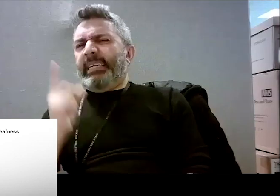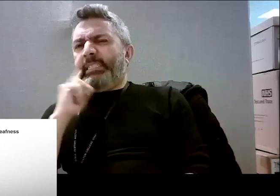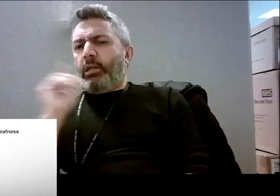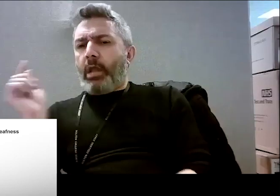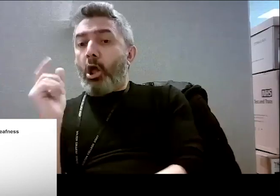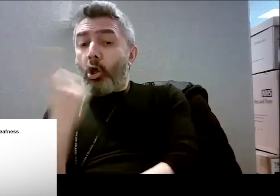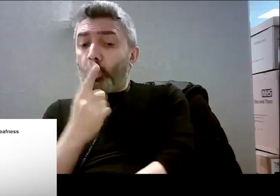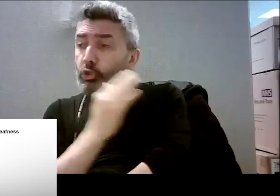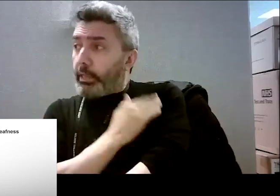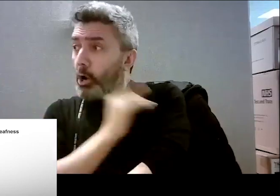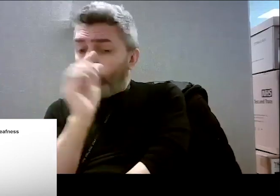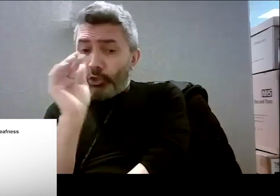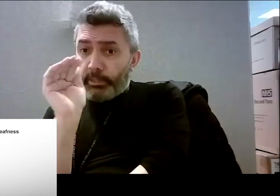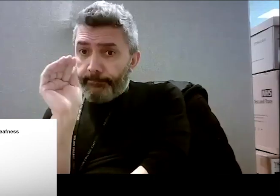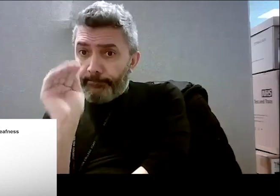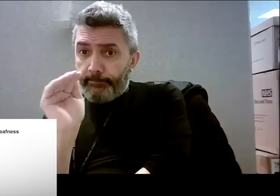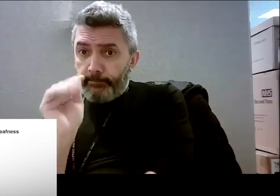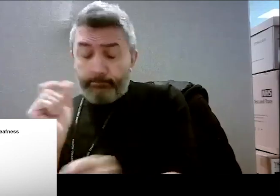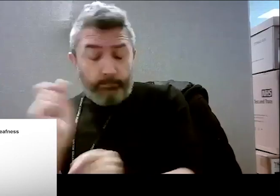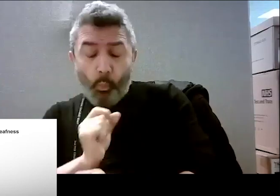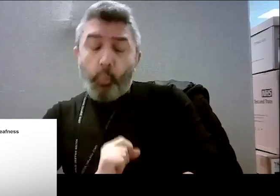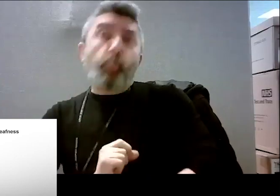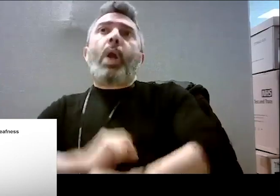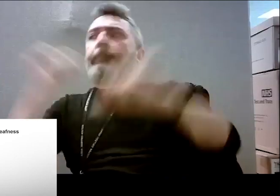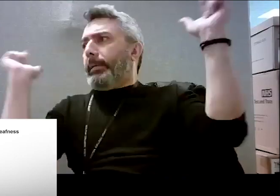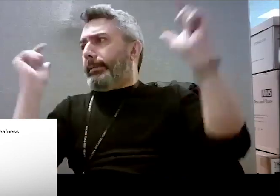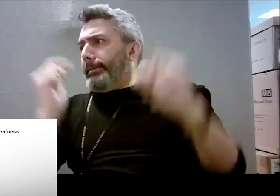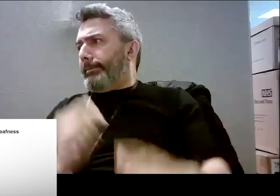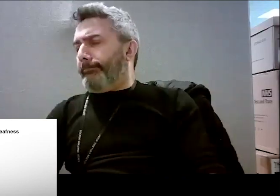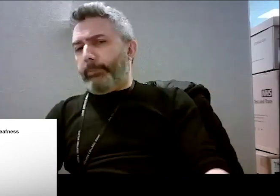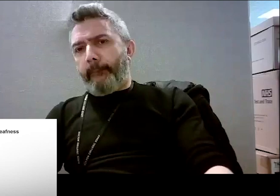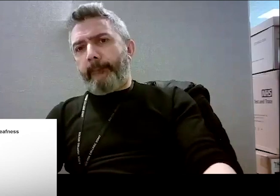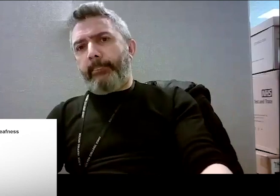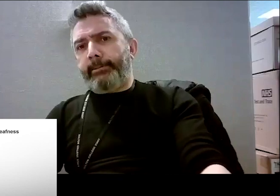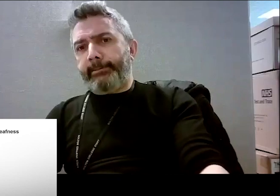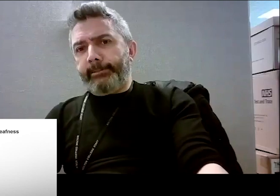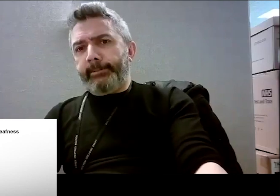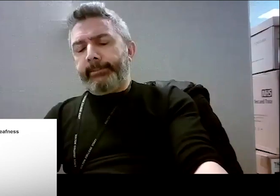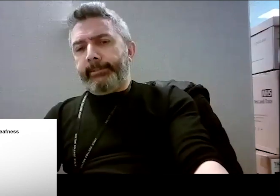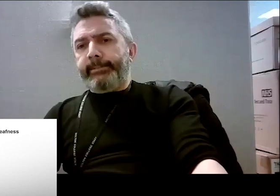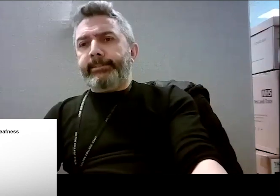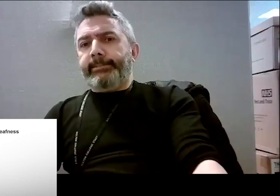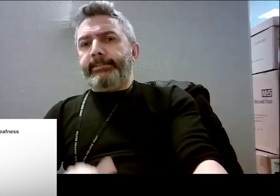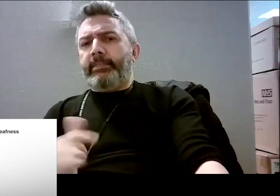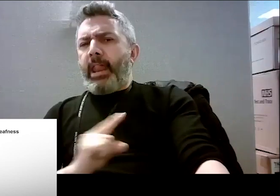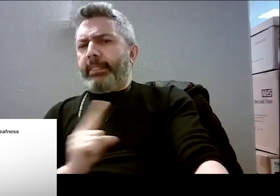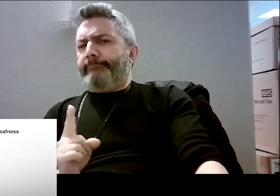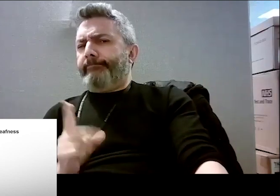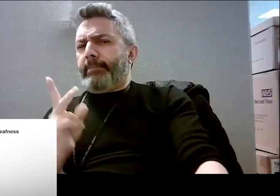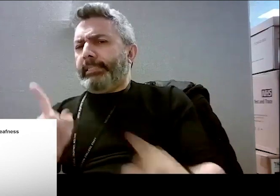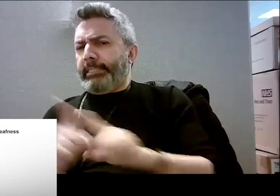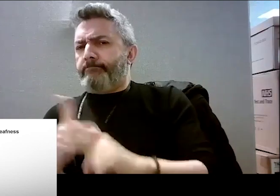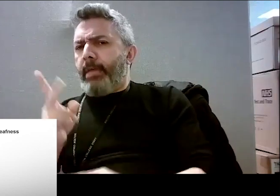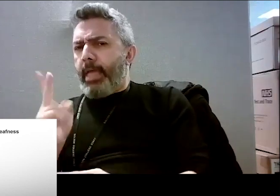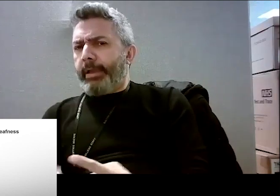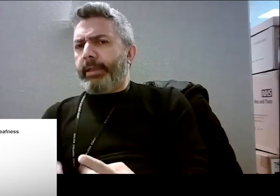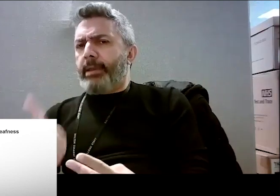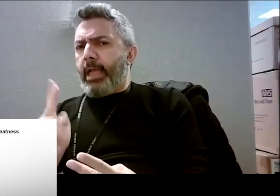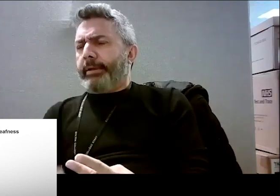is too noisy. Tapped me very gently, and I just woke up from that. And then